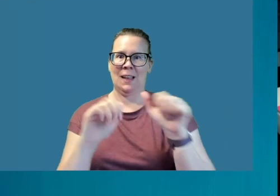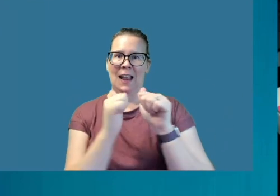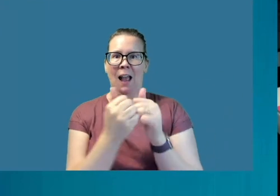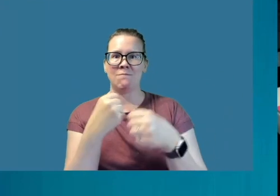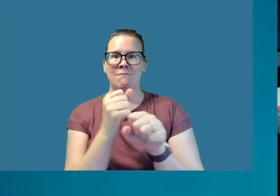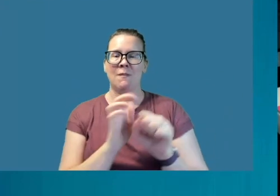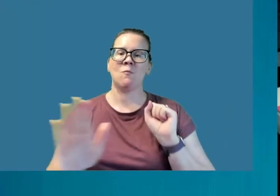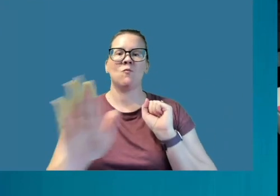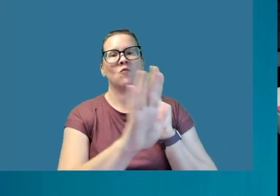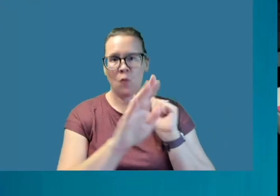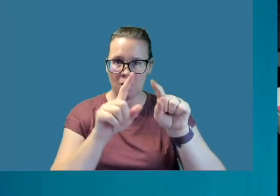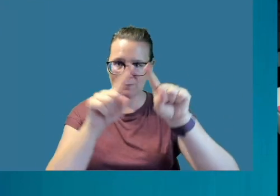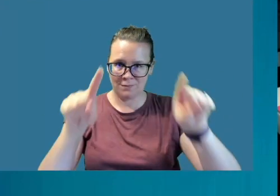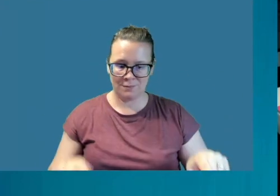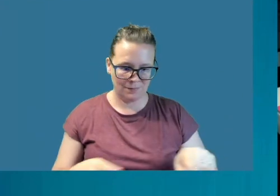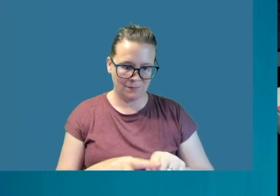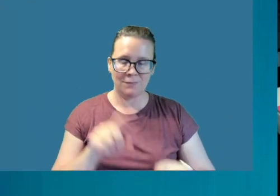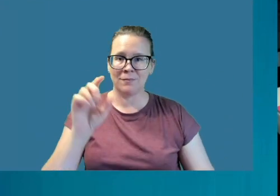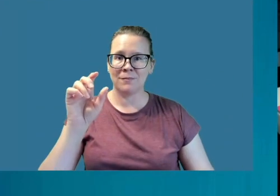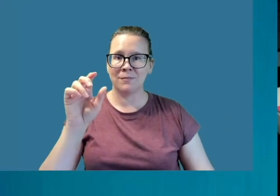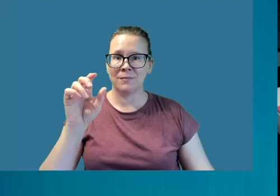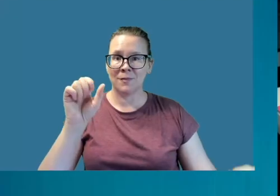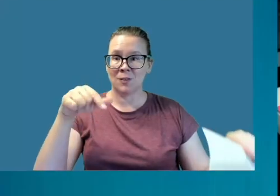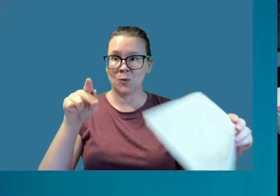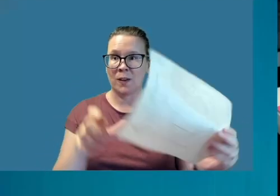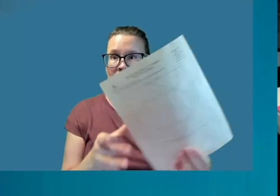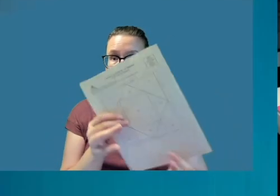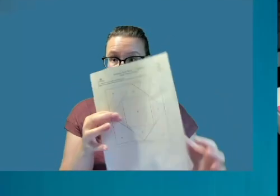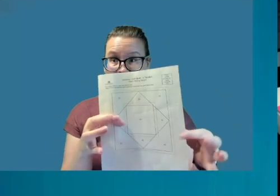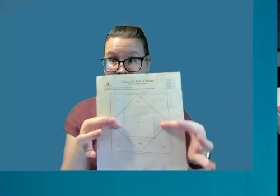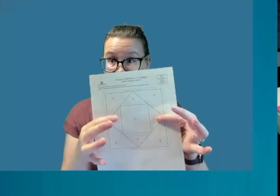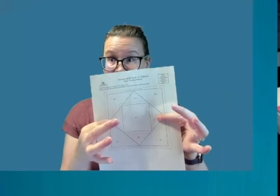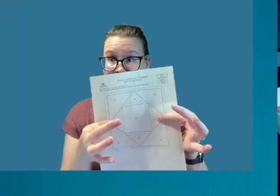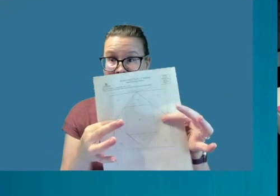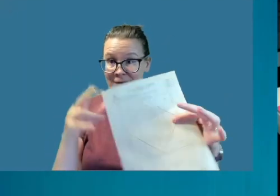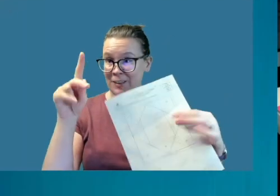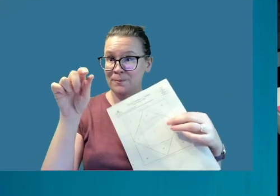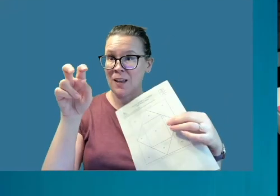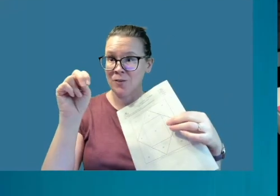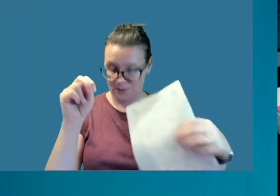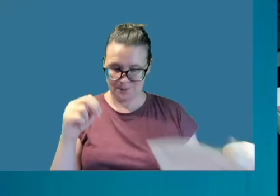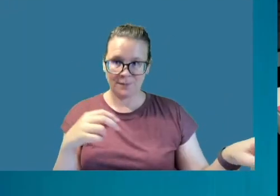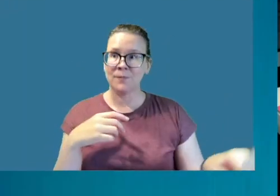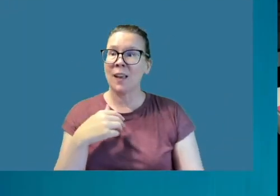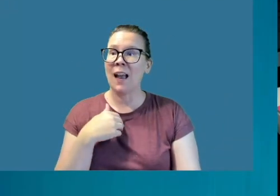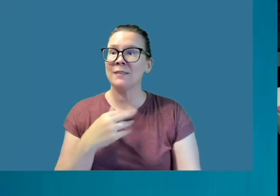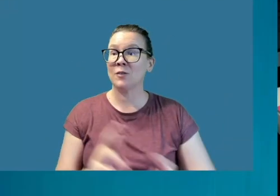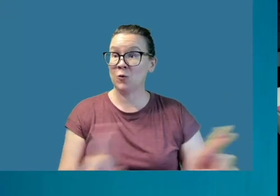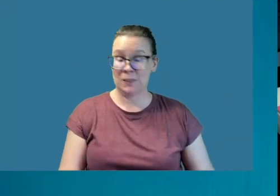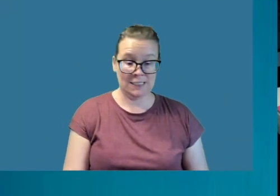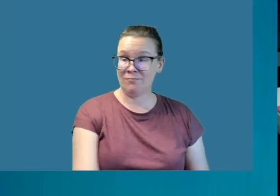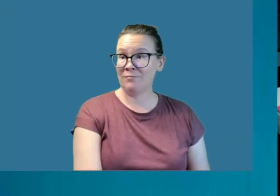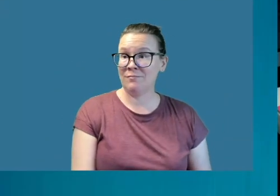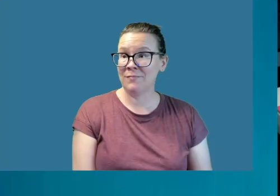I'm going to go ahead and explain how to make your economy quilt block square. We